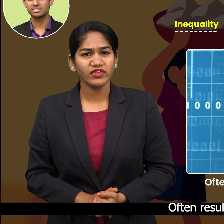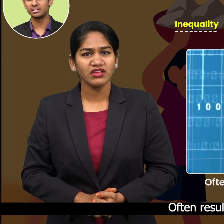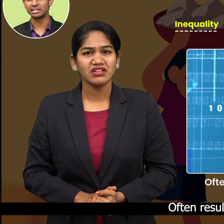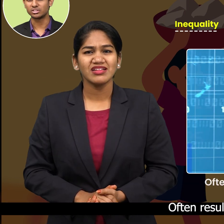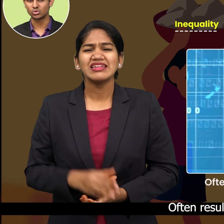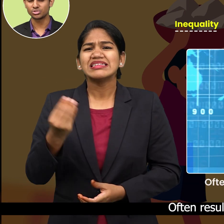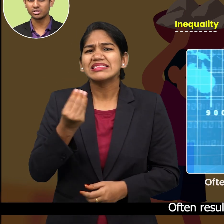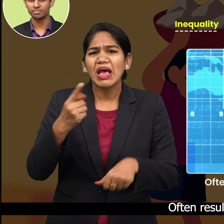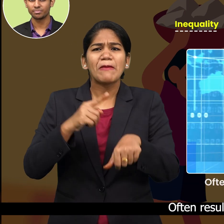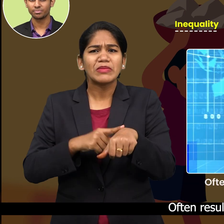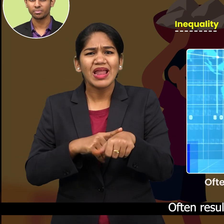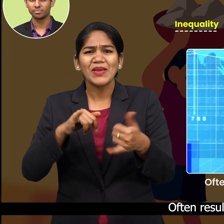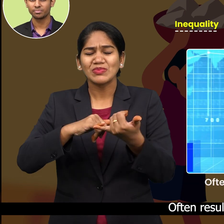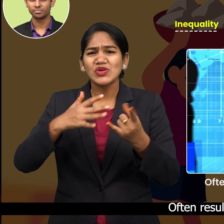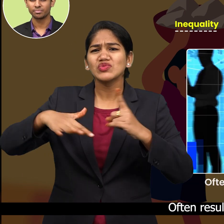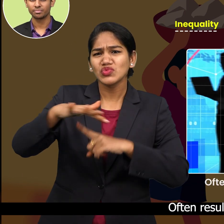often resulting in social,